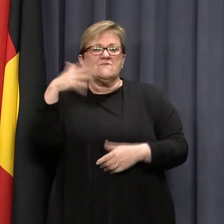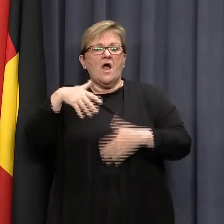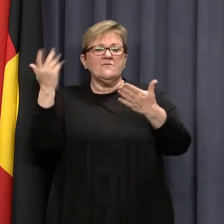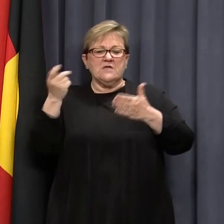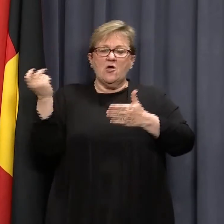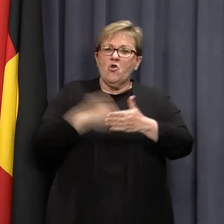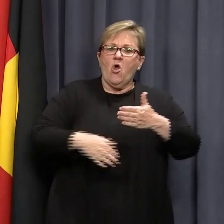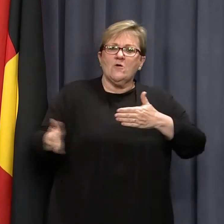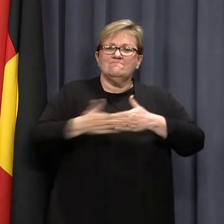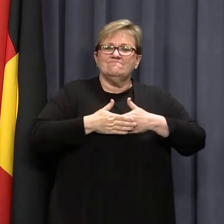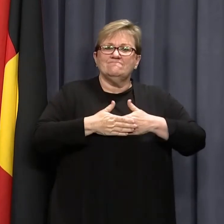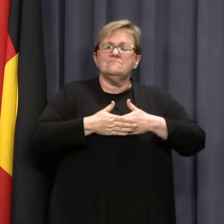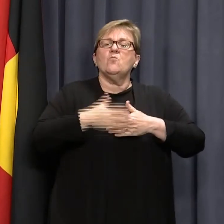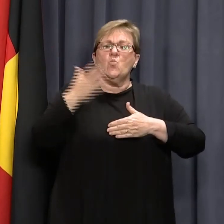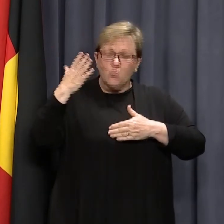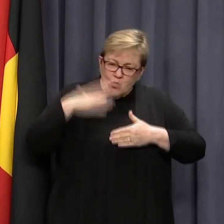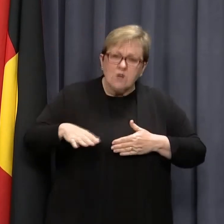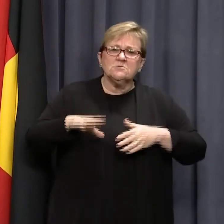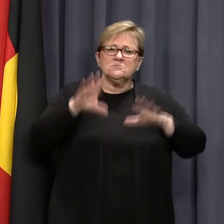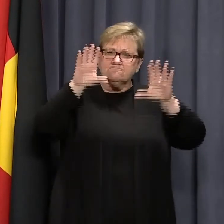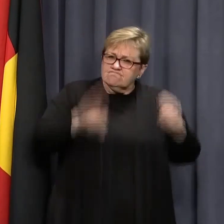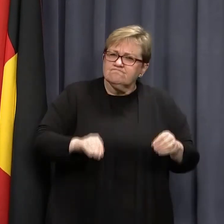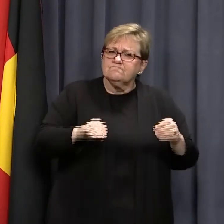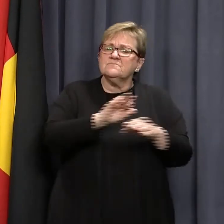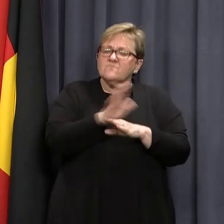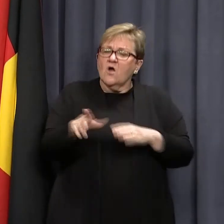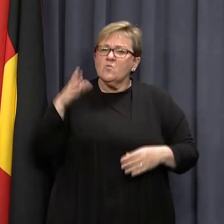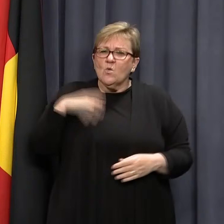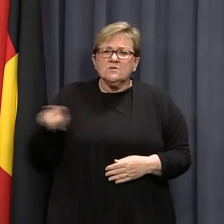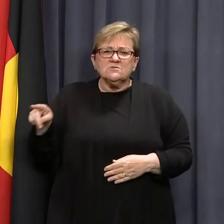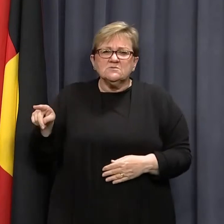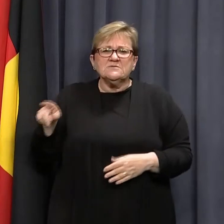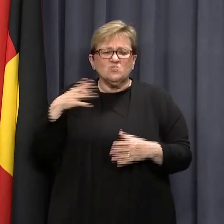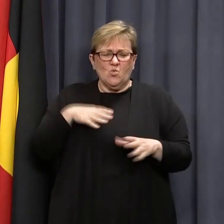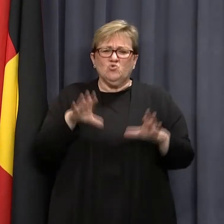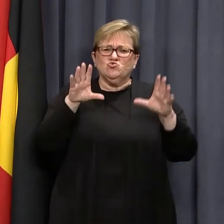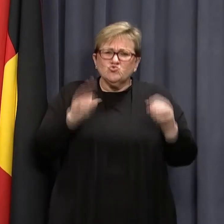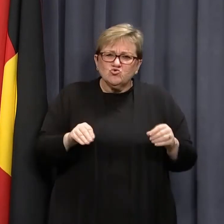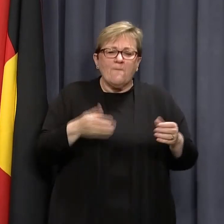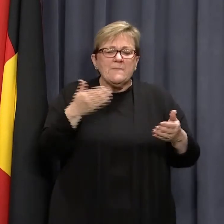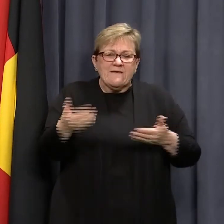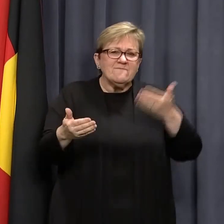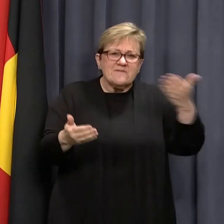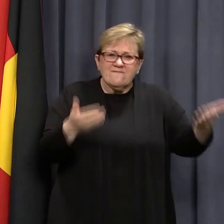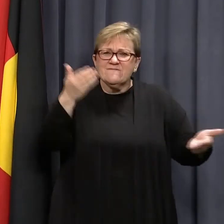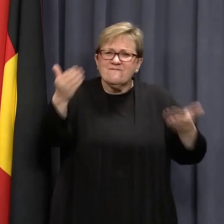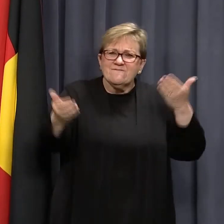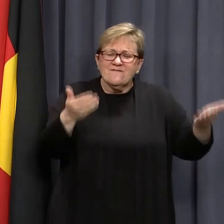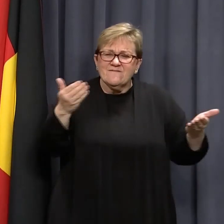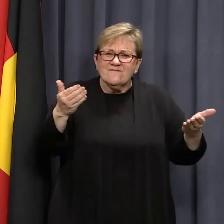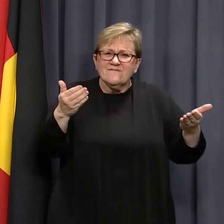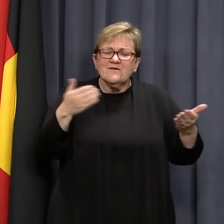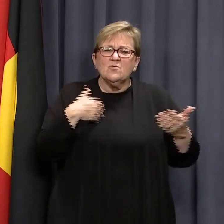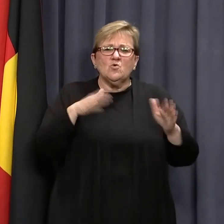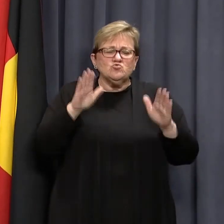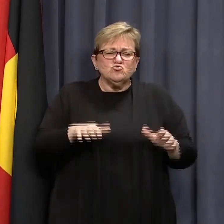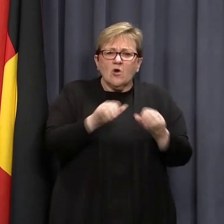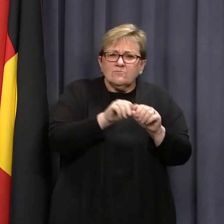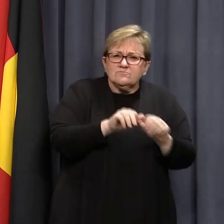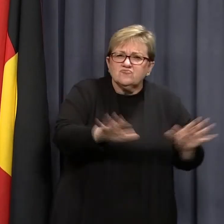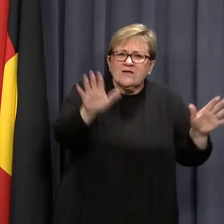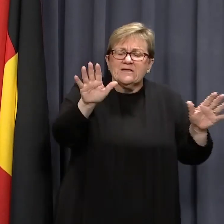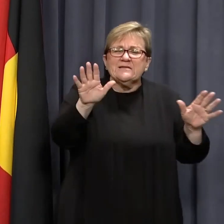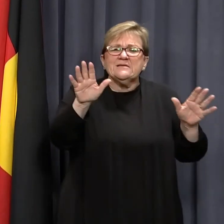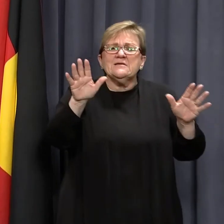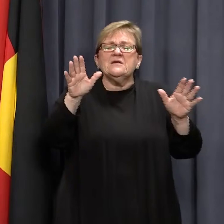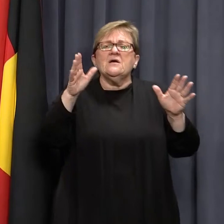lockdown, is to try and do exactly that, to stop the transmission chains, to stop the spread, get